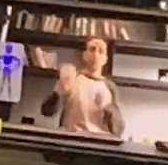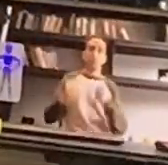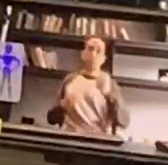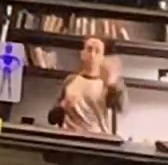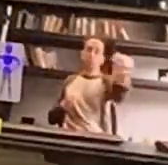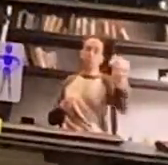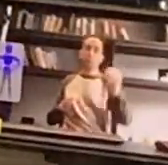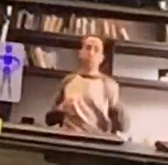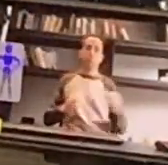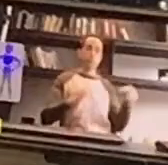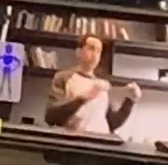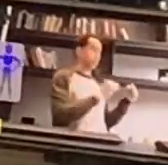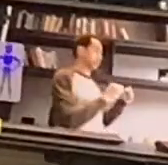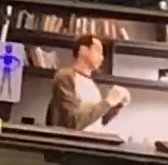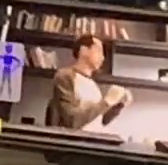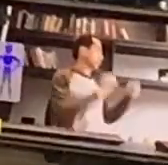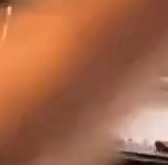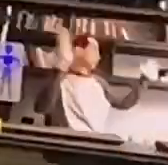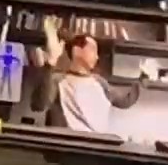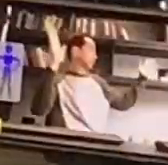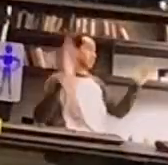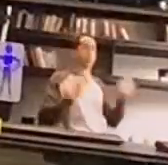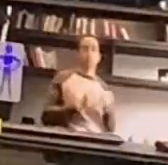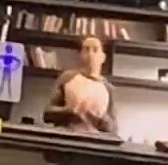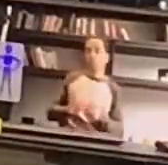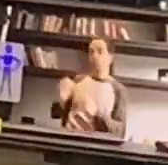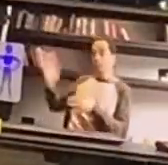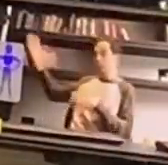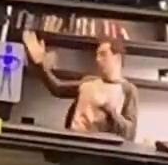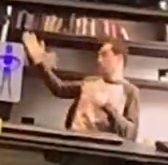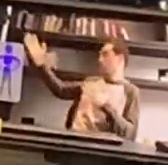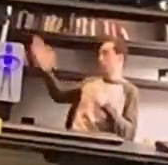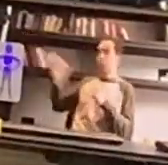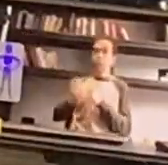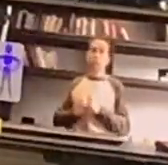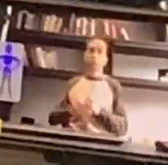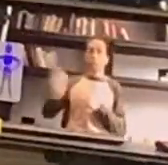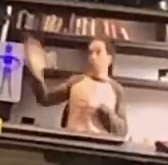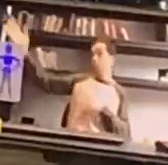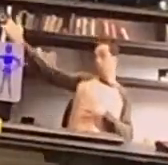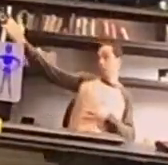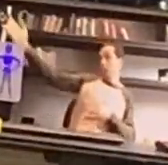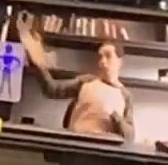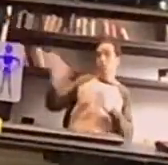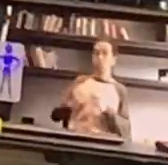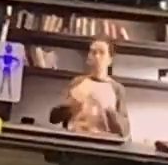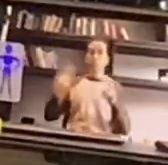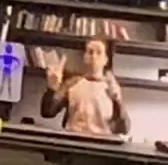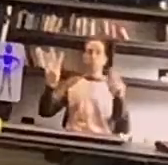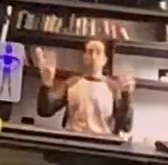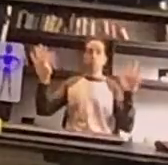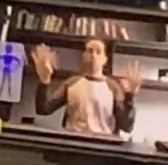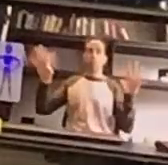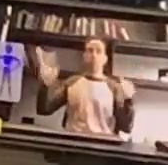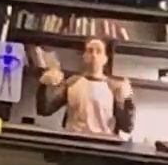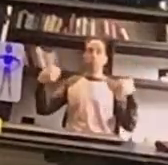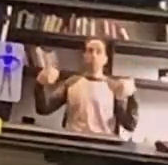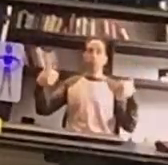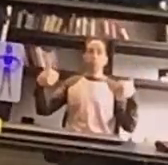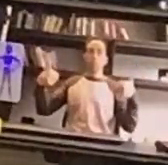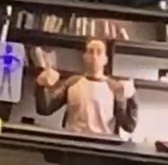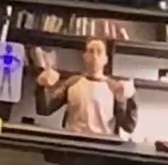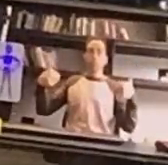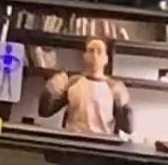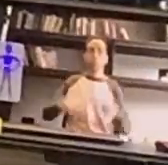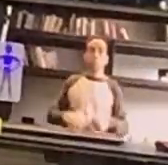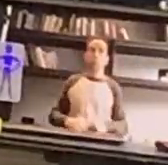UE rigs. Desktop mode is designed for close range use, focused on the upper body, with the phone sitting on the desktop beneath